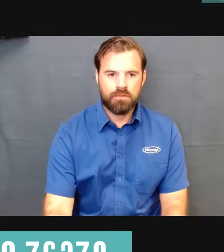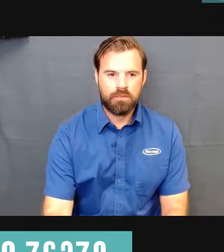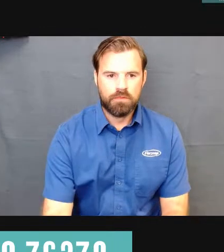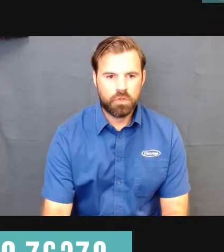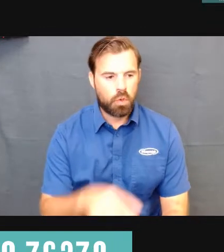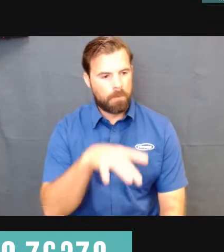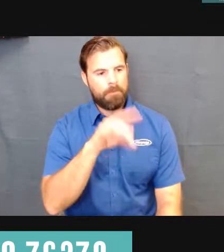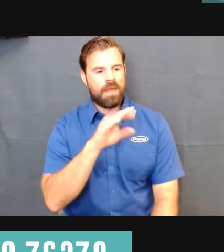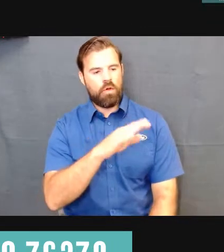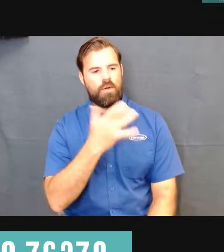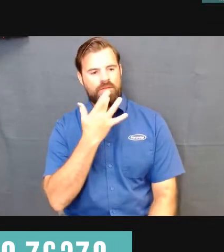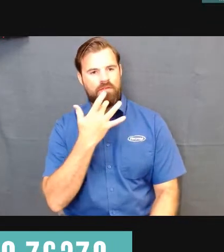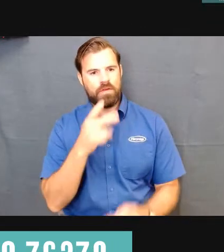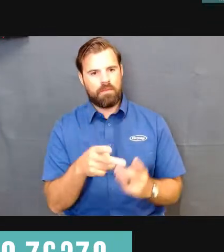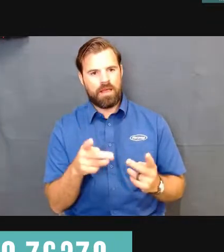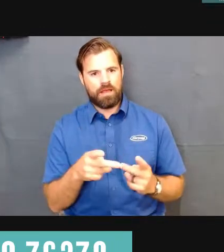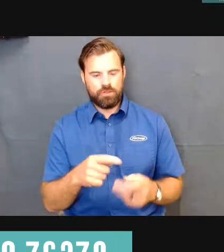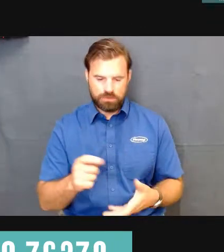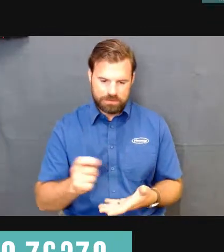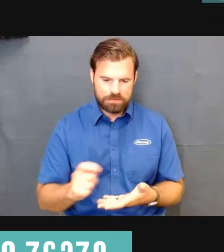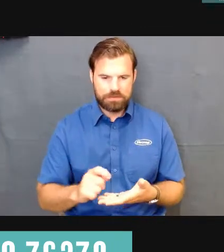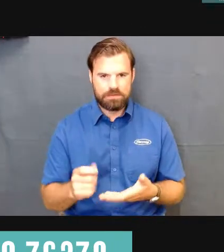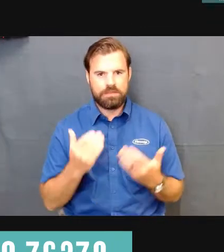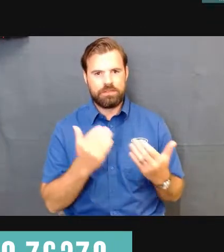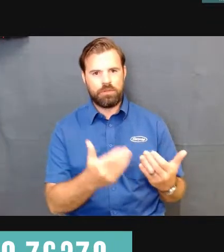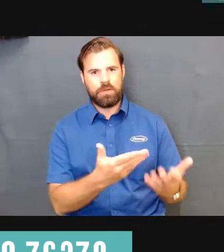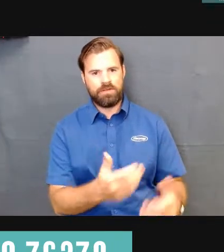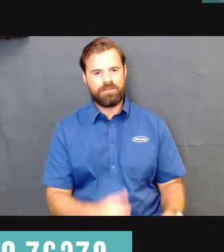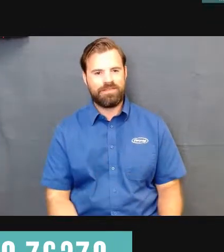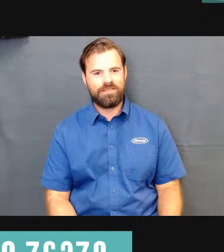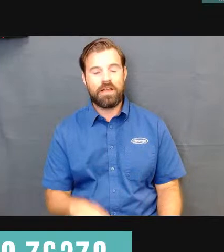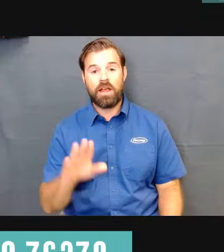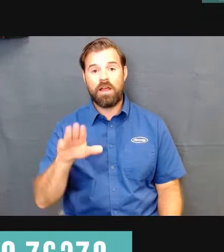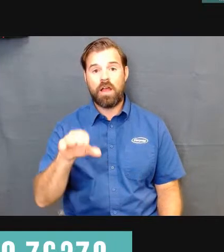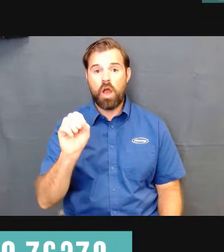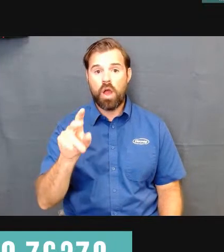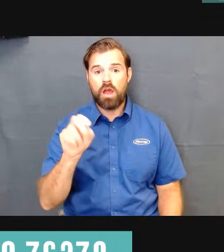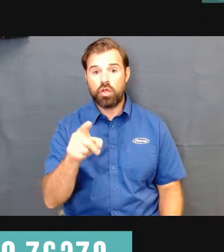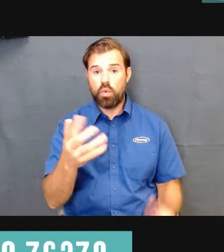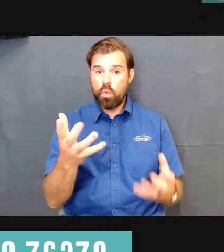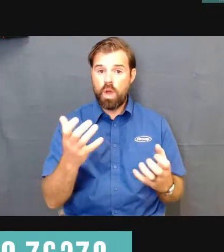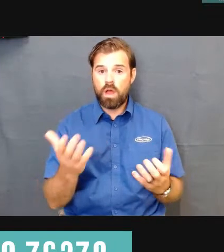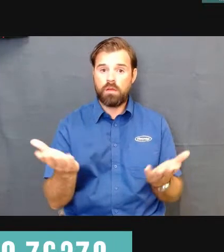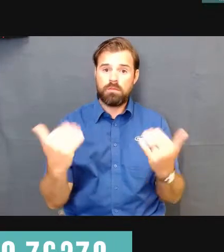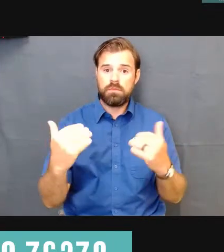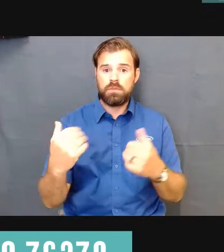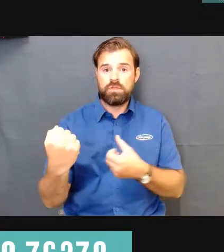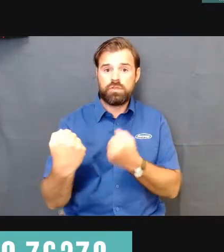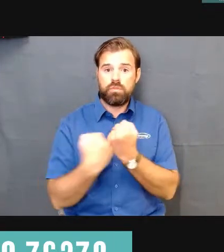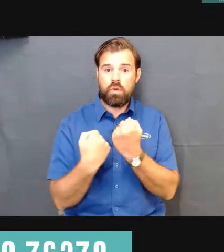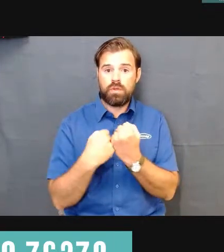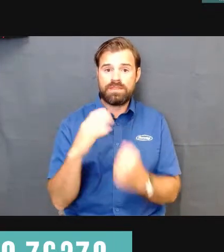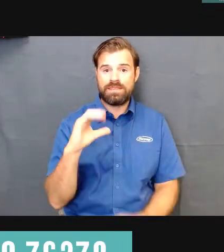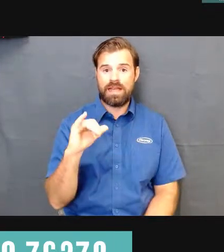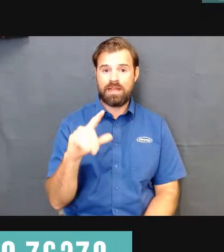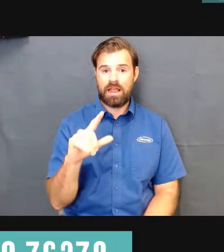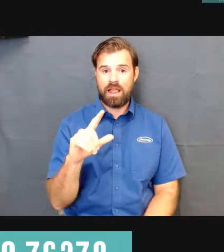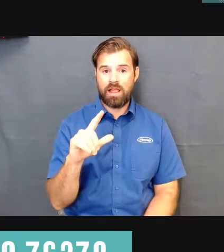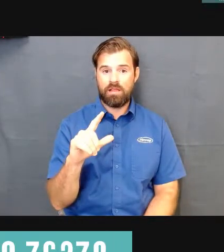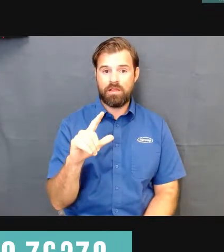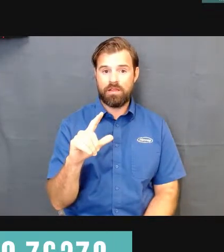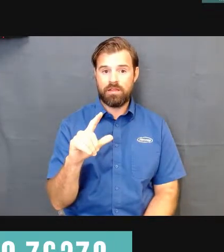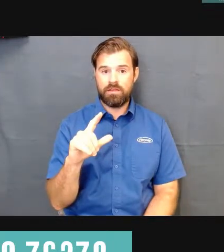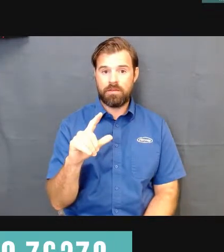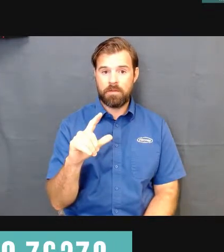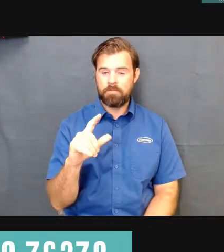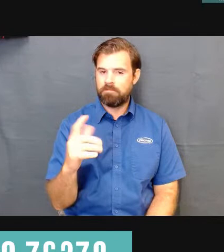You pick your favorite spot. Here we go. All right, guys, if you want to get out and support CIL, oh, gotta look here. If you want to get